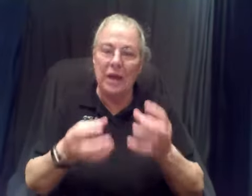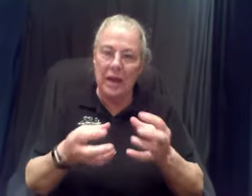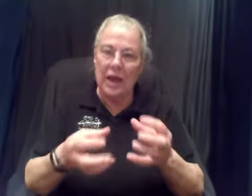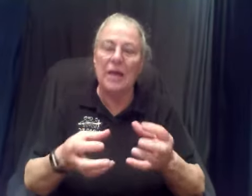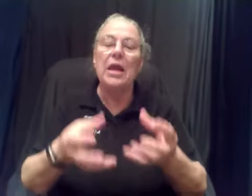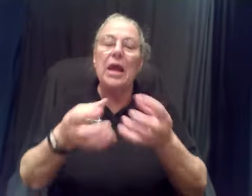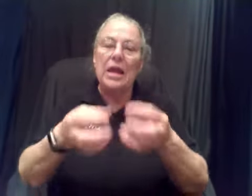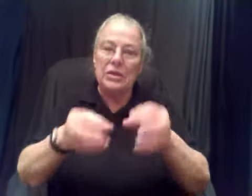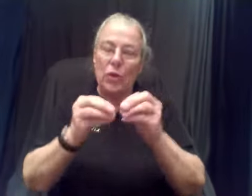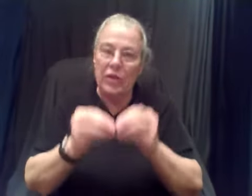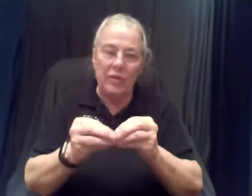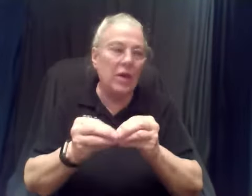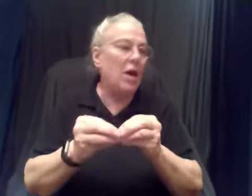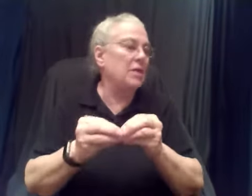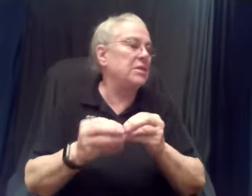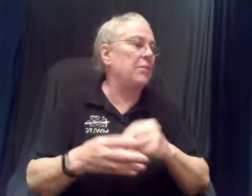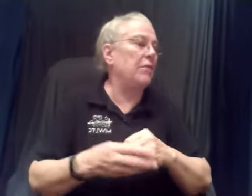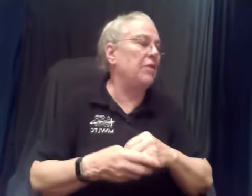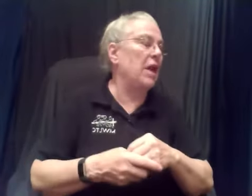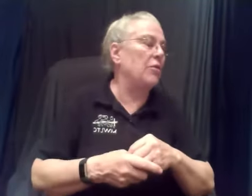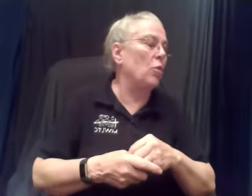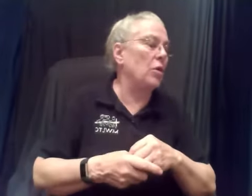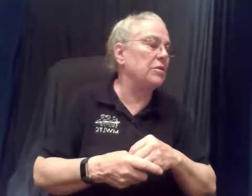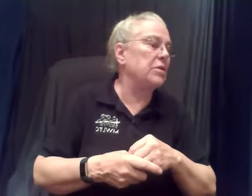again, it's within the concept of the other words.